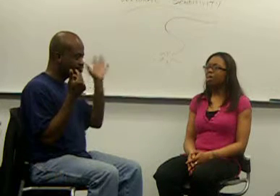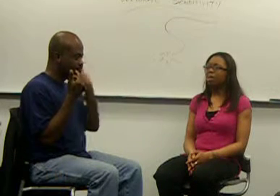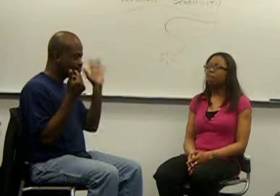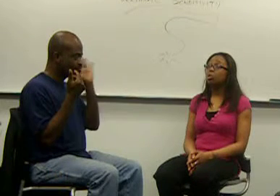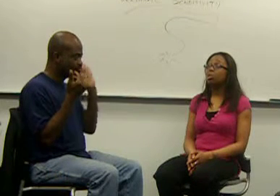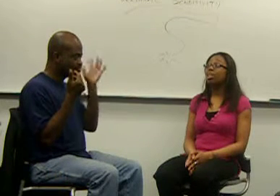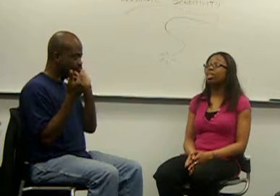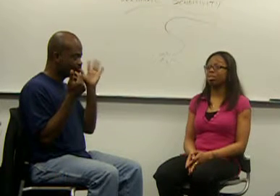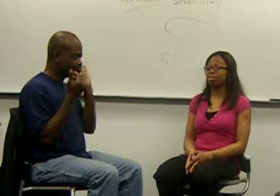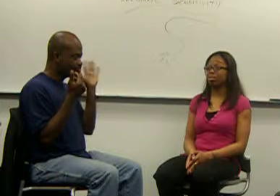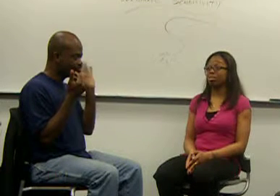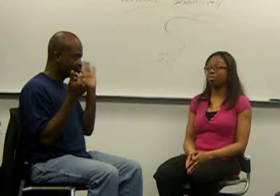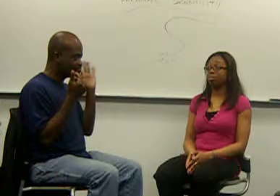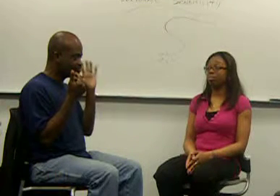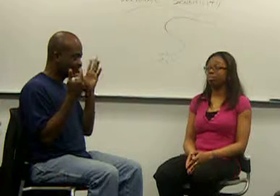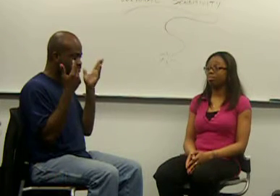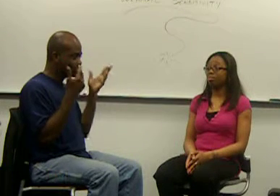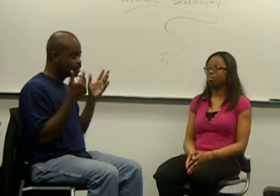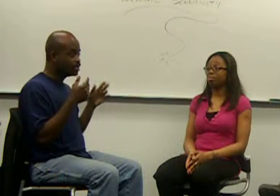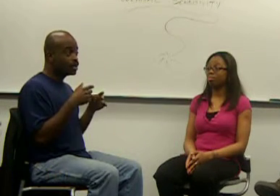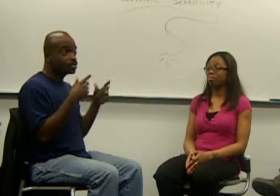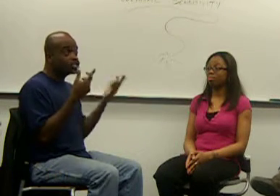And that was about 20 years ago.